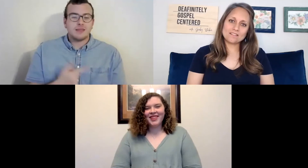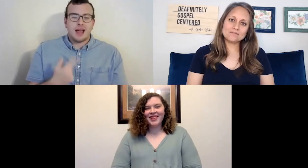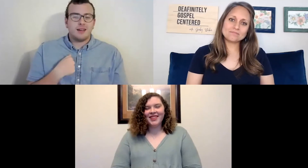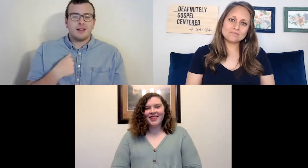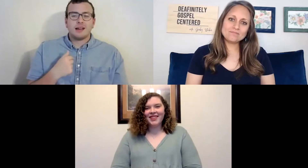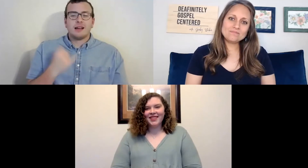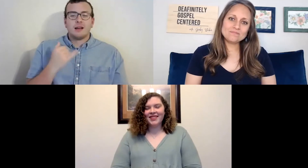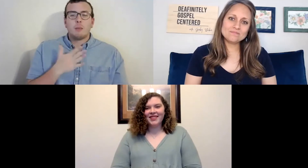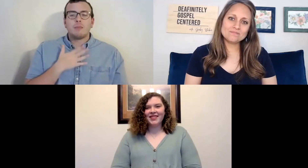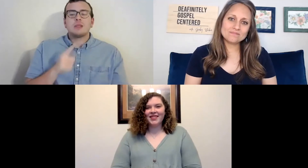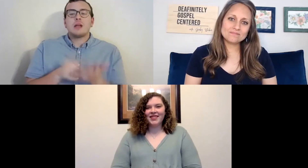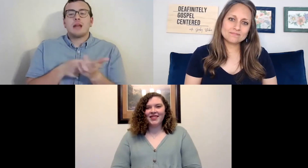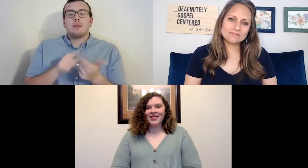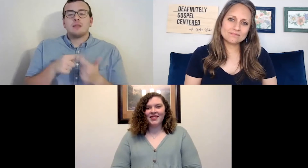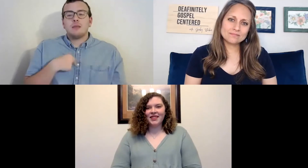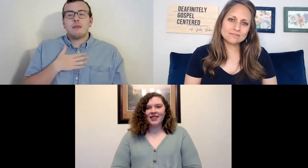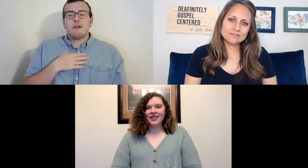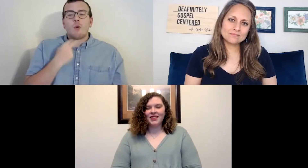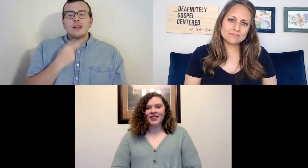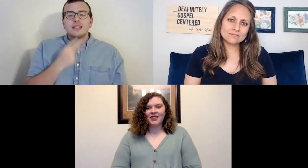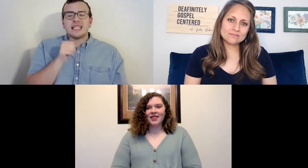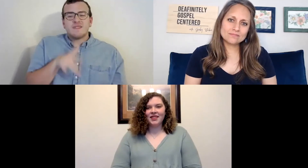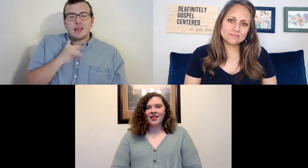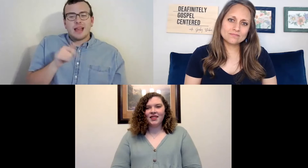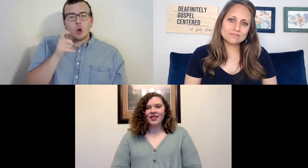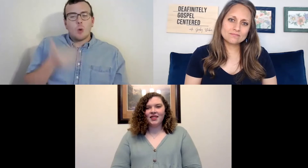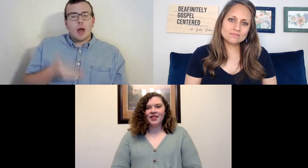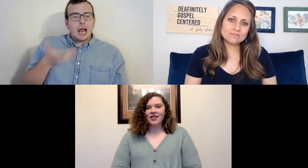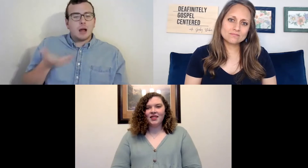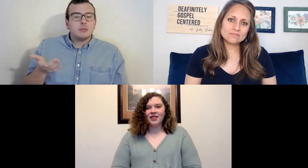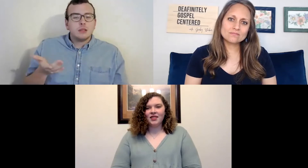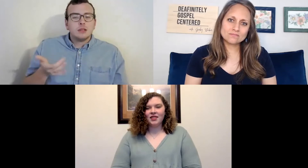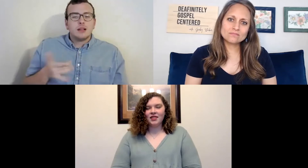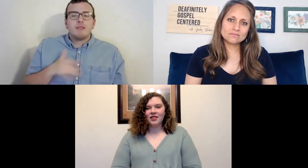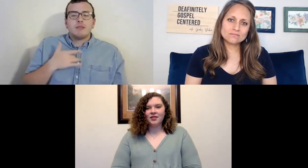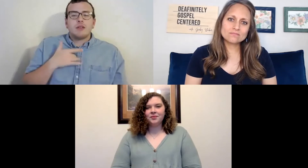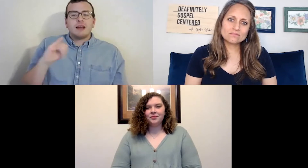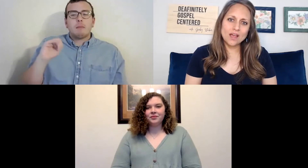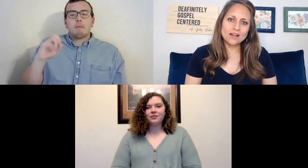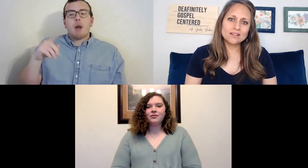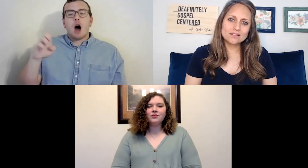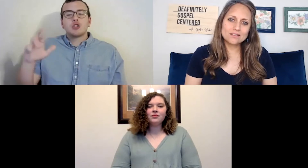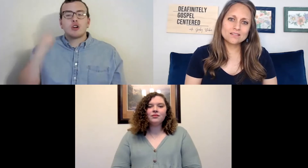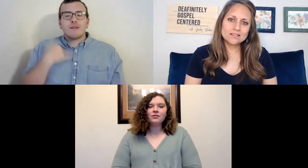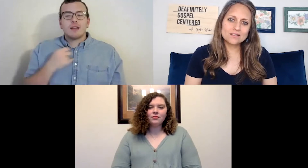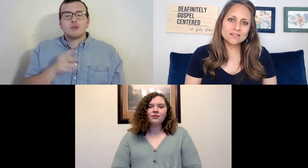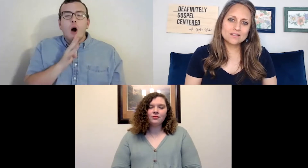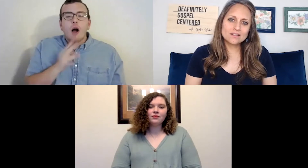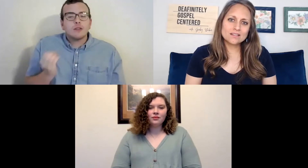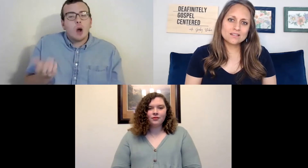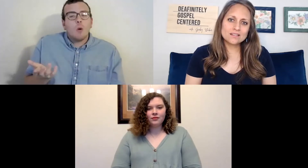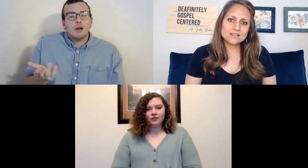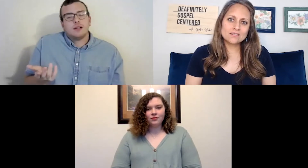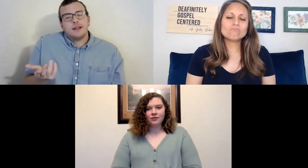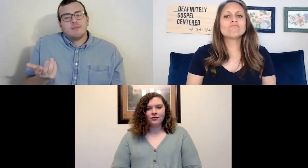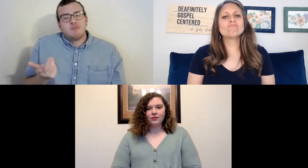sometimes I feel like my voice is like in some cases too high, so I will monitor myself, and sometimes I'm speaking, sometimes I'm signing, so it just really